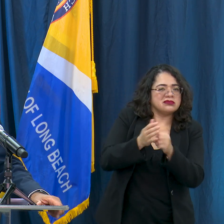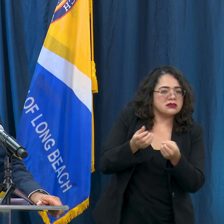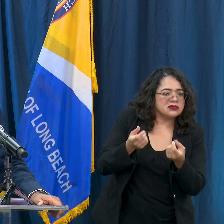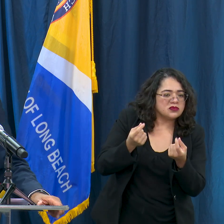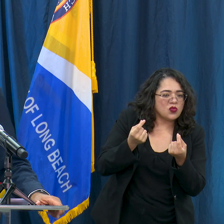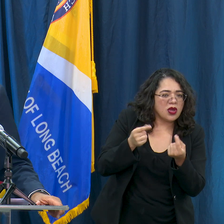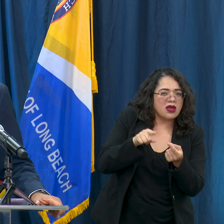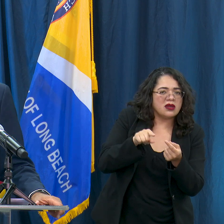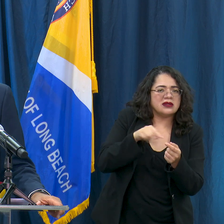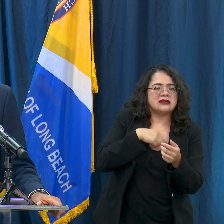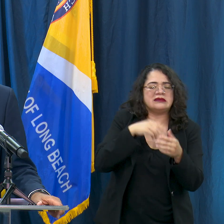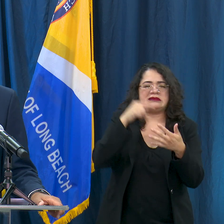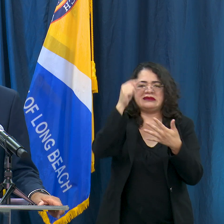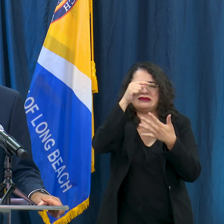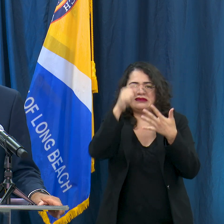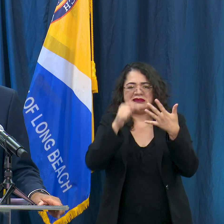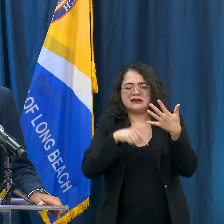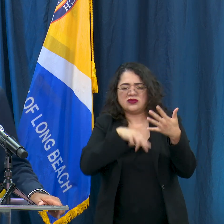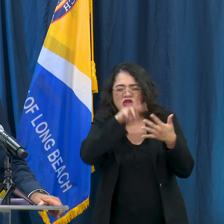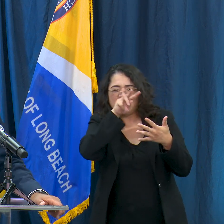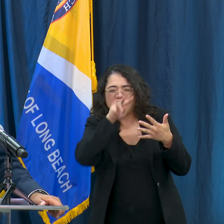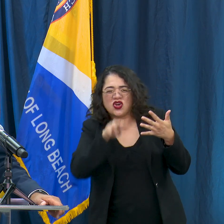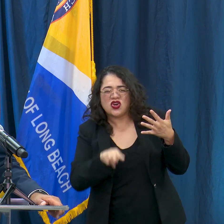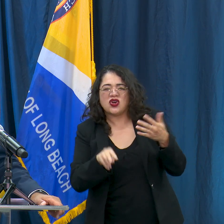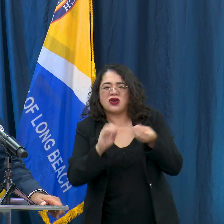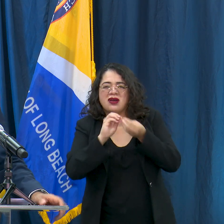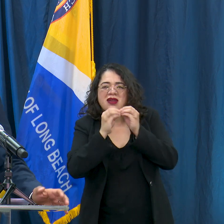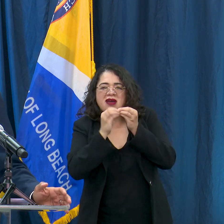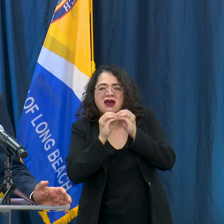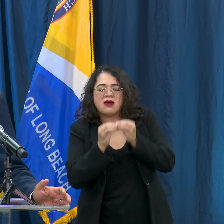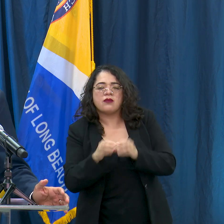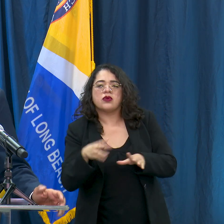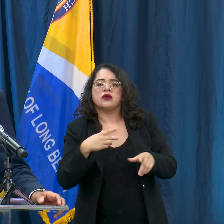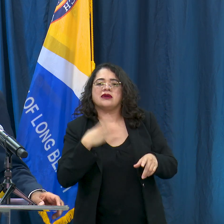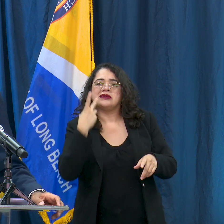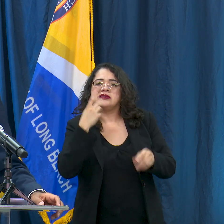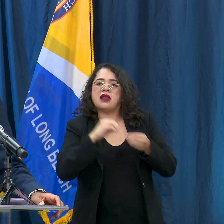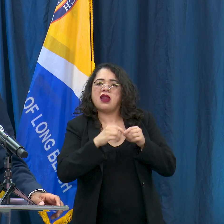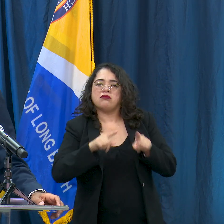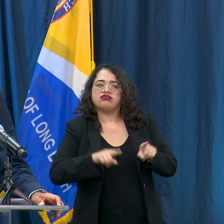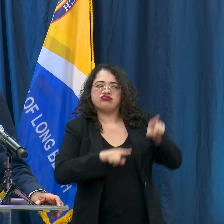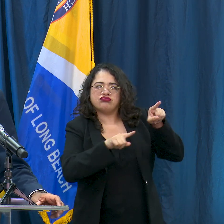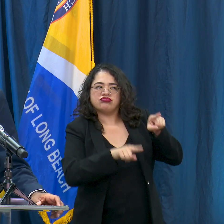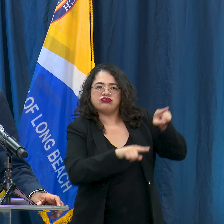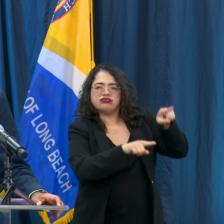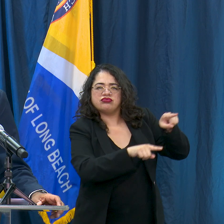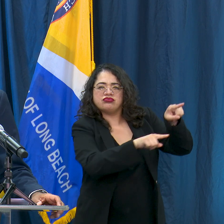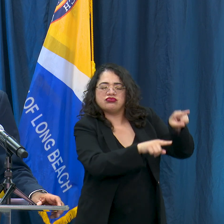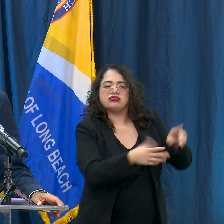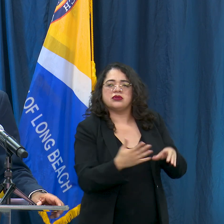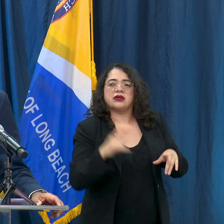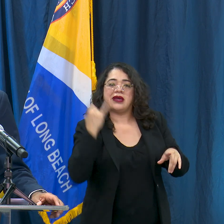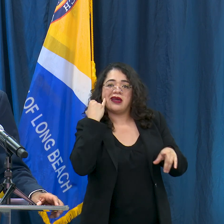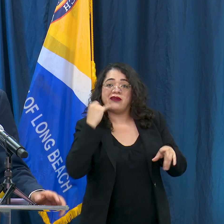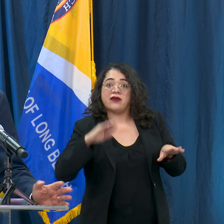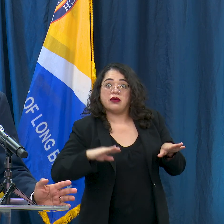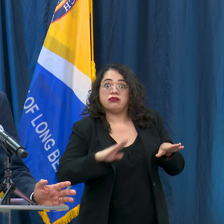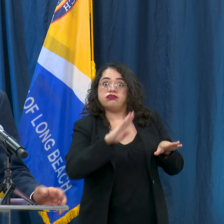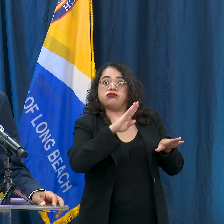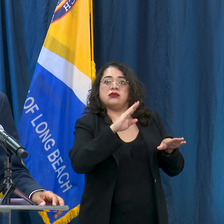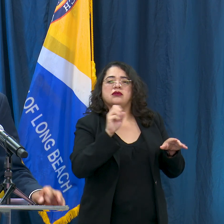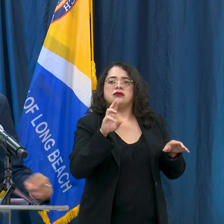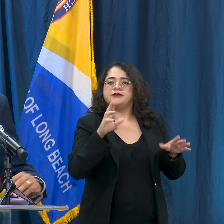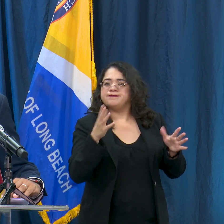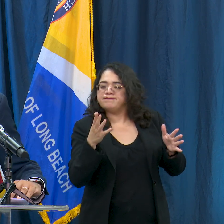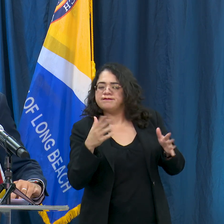of our indicators are been going in the right direction. We still have concern in some areas, especially